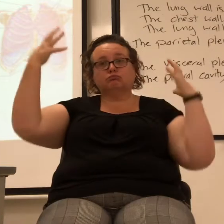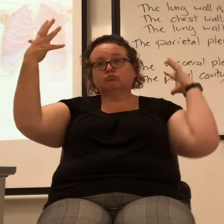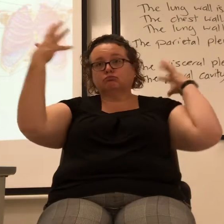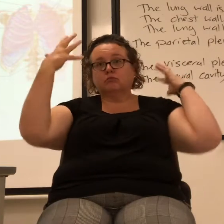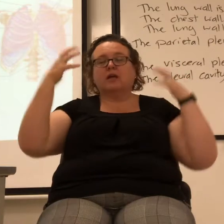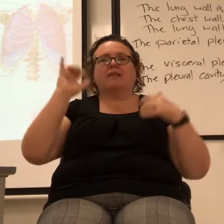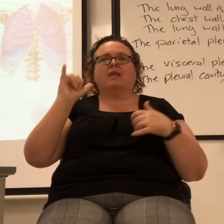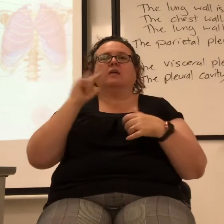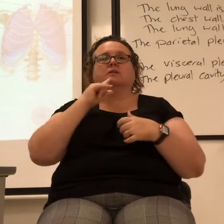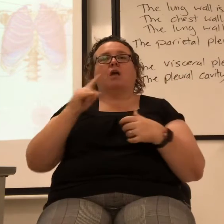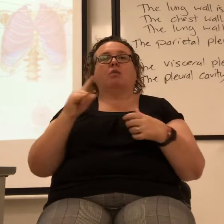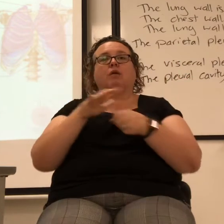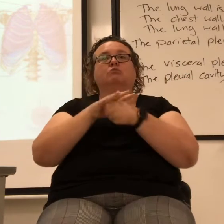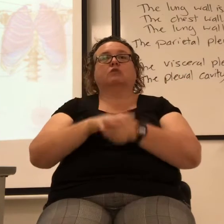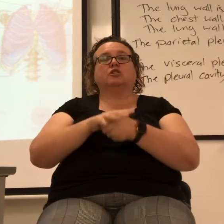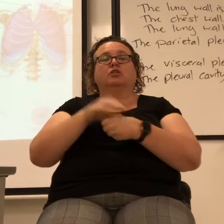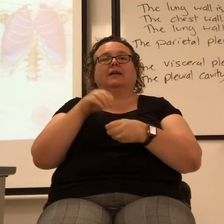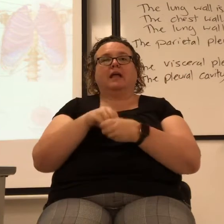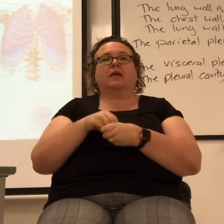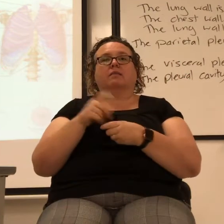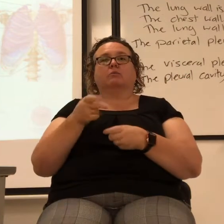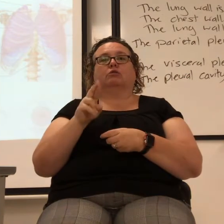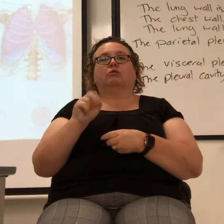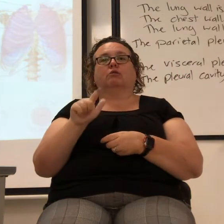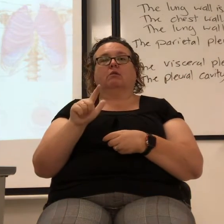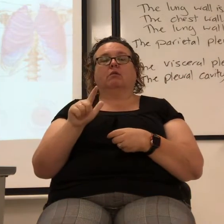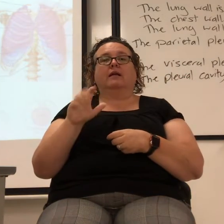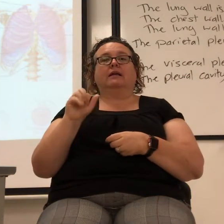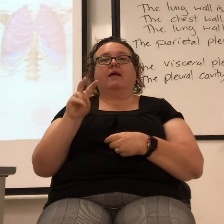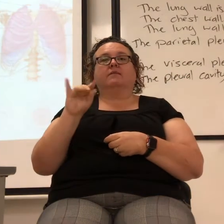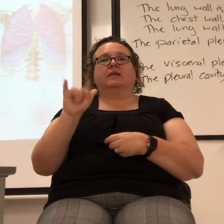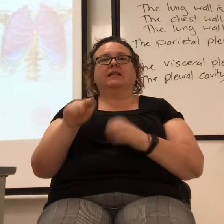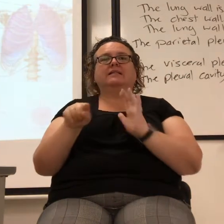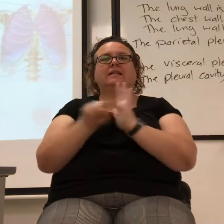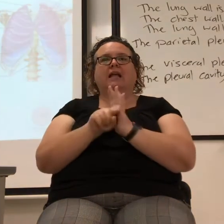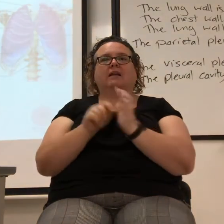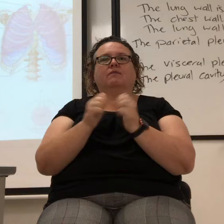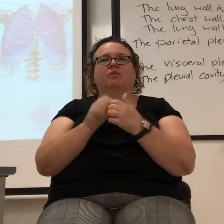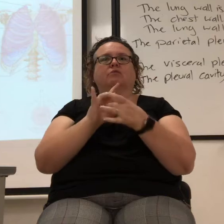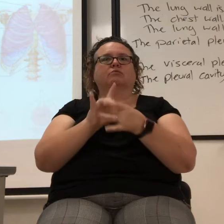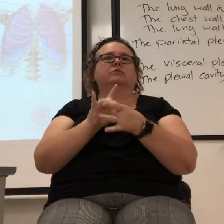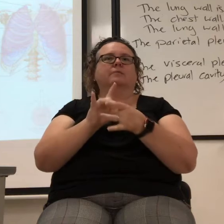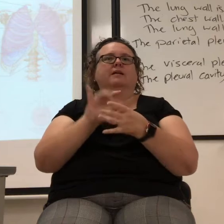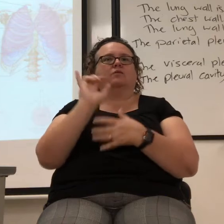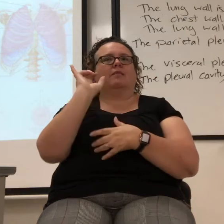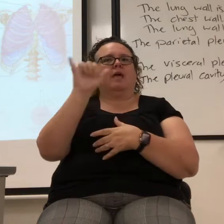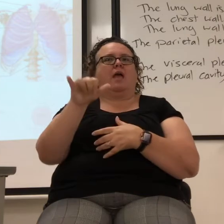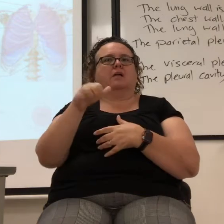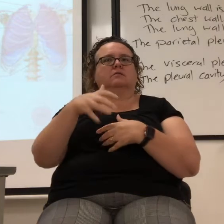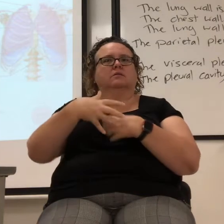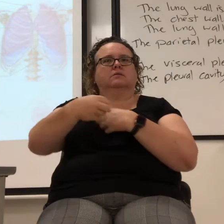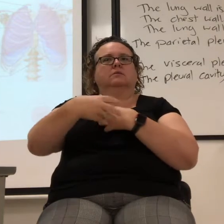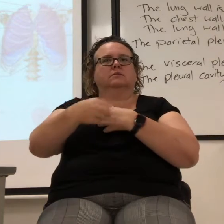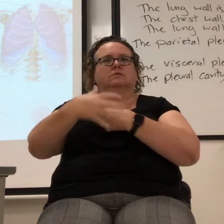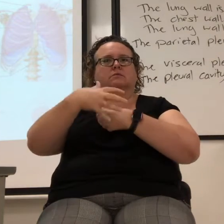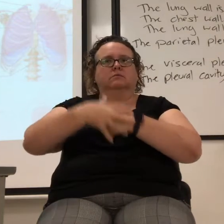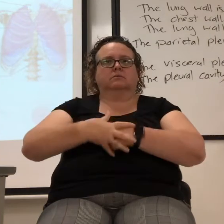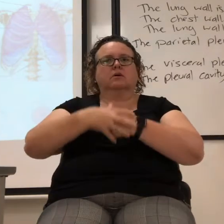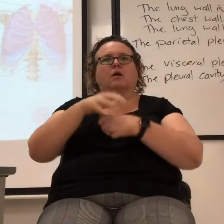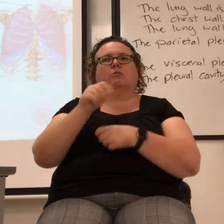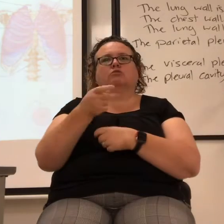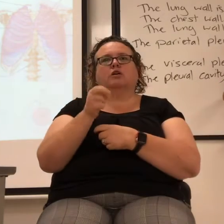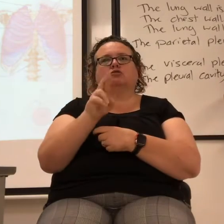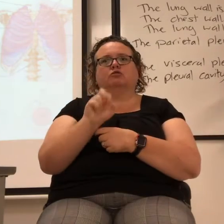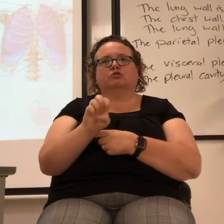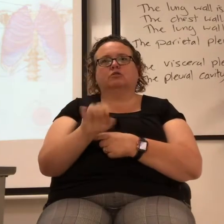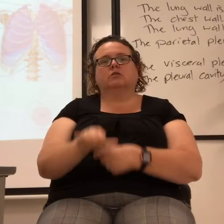pressure in the pleural cavity is negative with respect to this pressure, about 756. Call it intrapleural